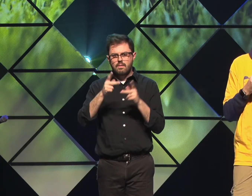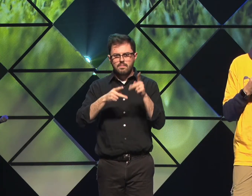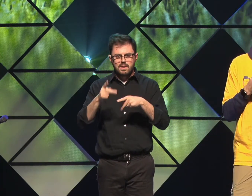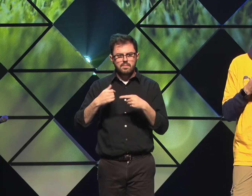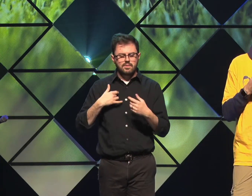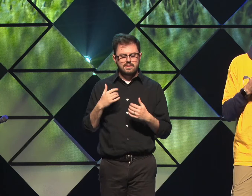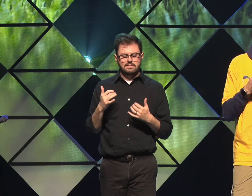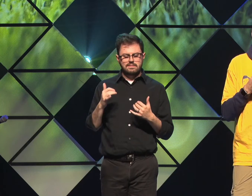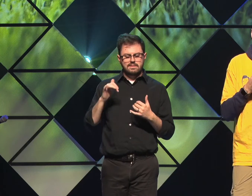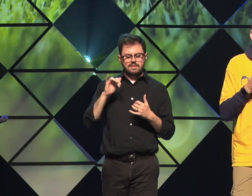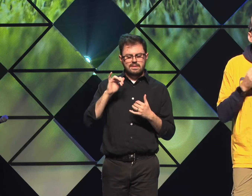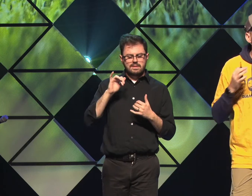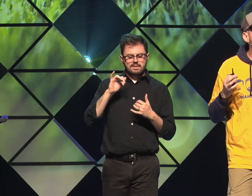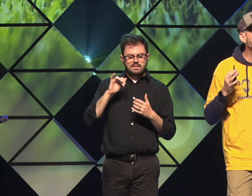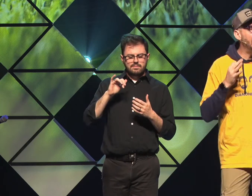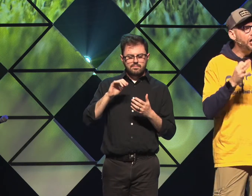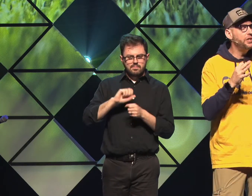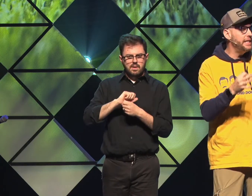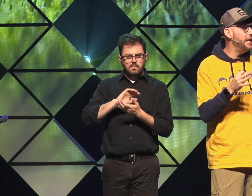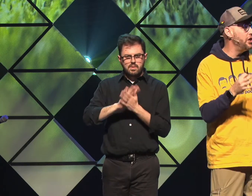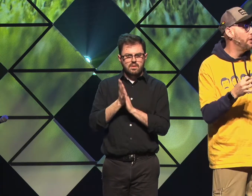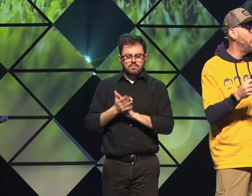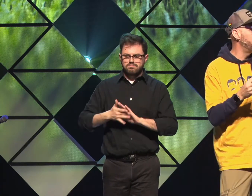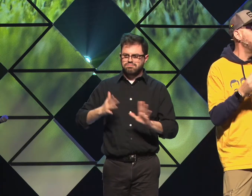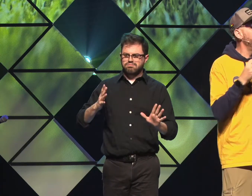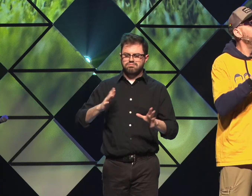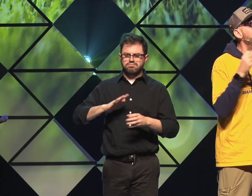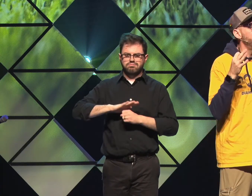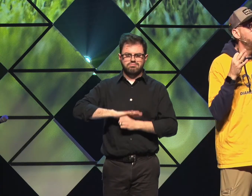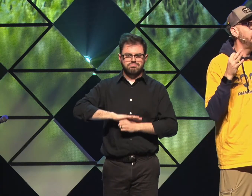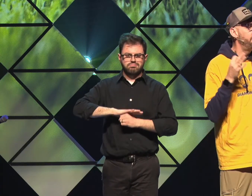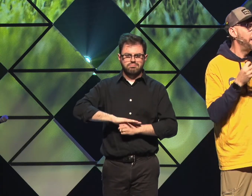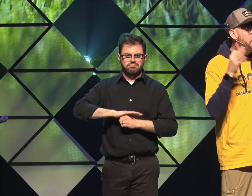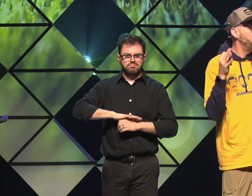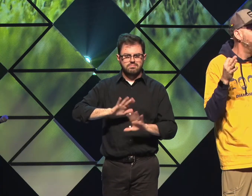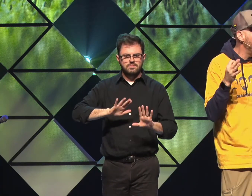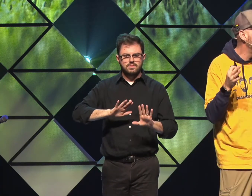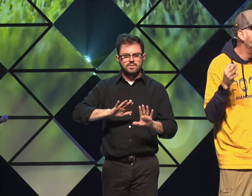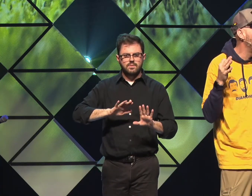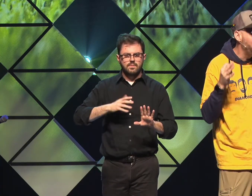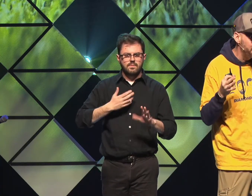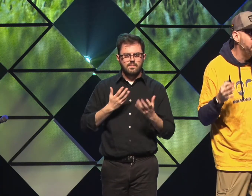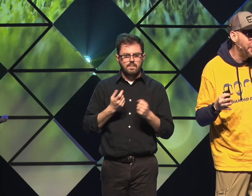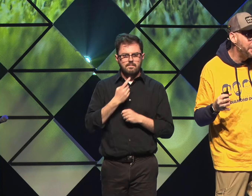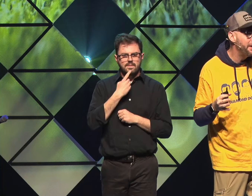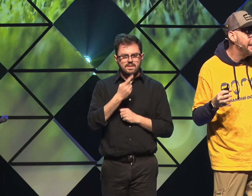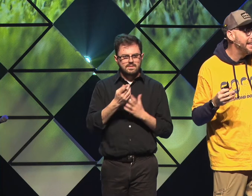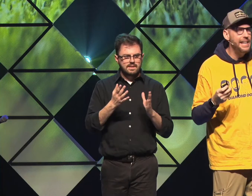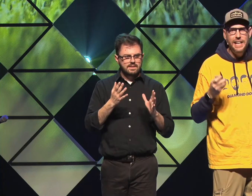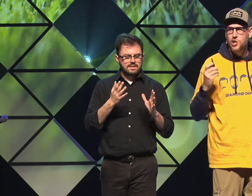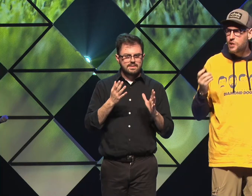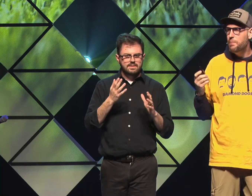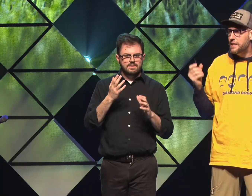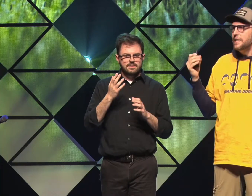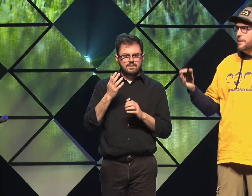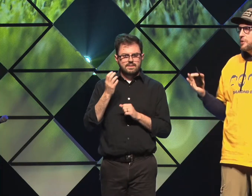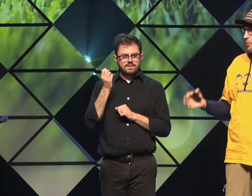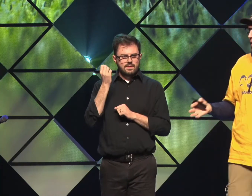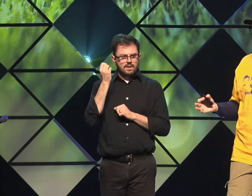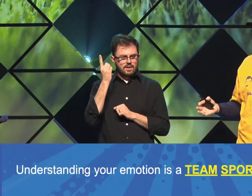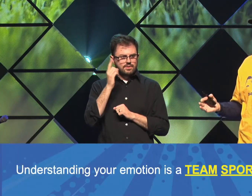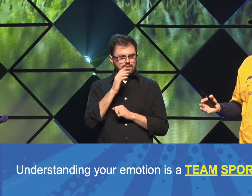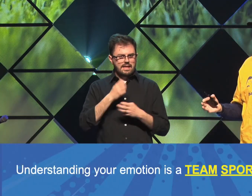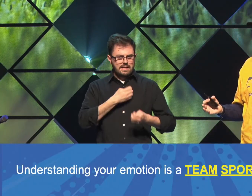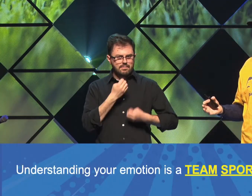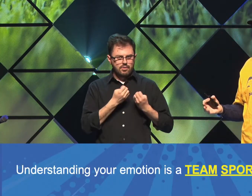us. And so I just want to say that understanding your emotion, given that each of us have maybe 3 or 4 words for them, it should be a team